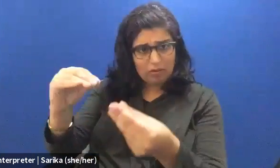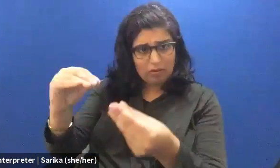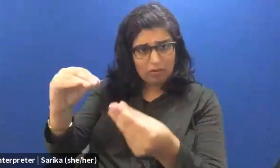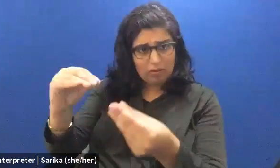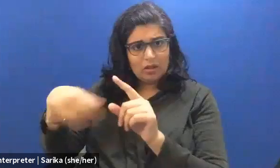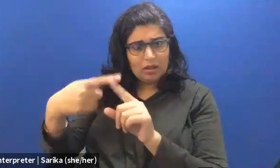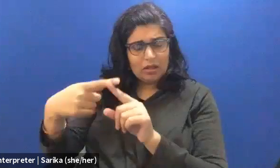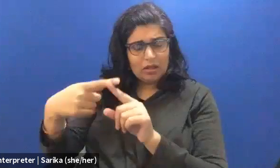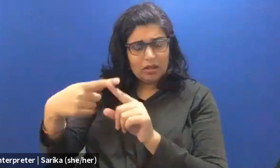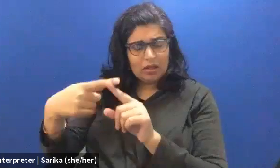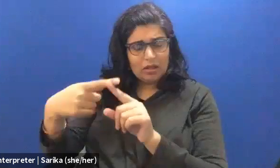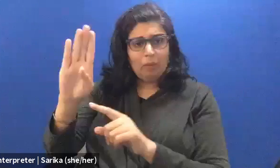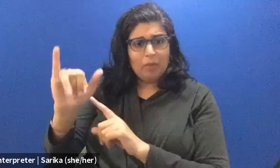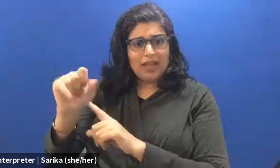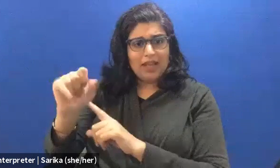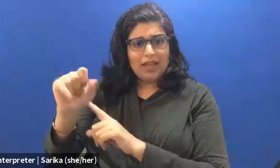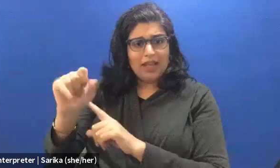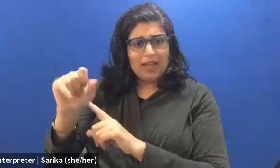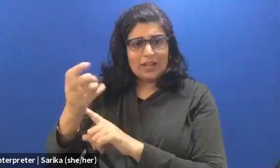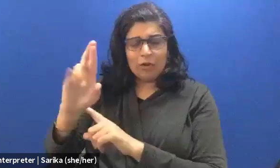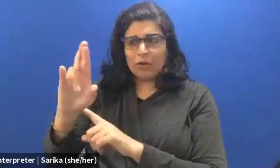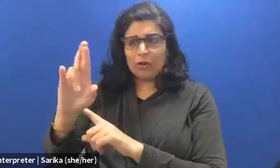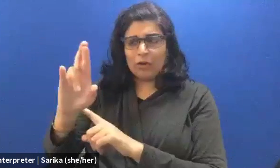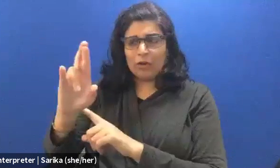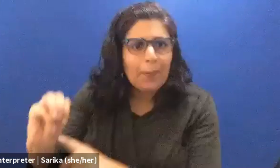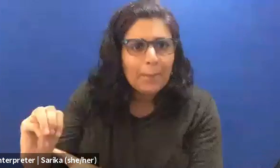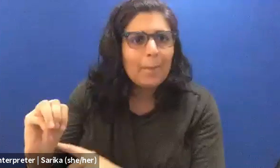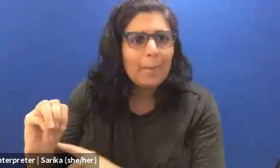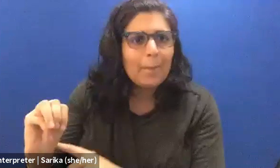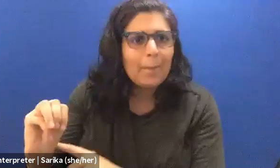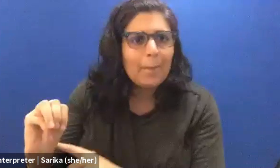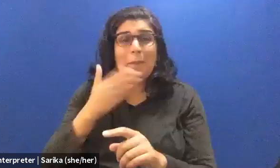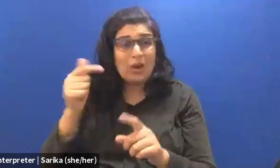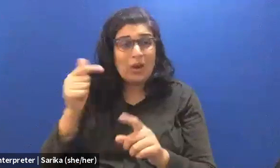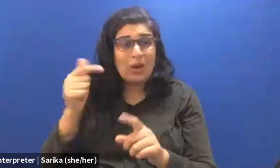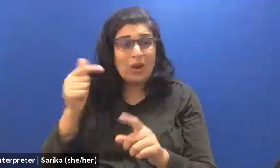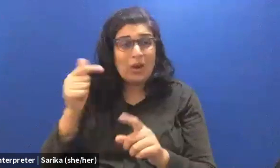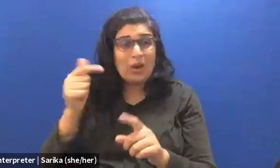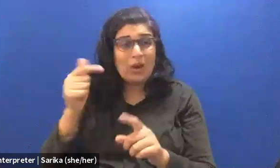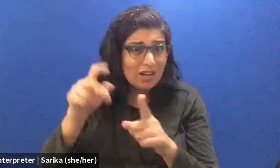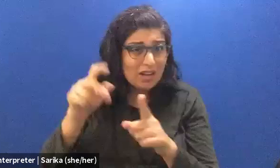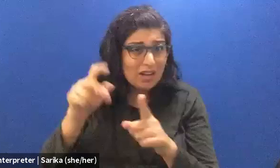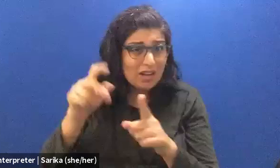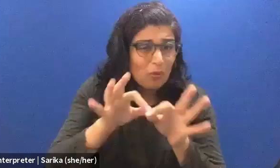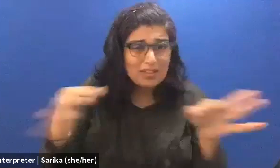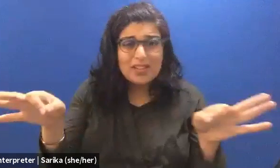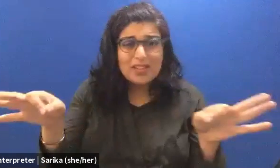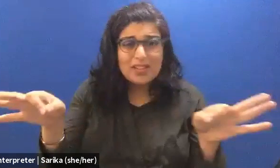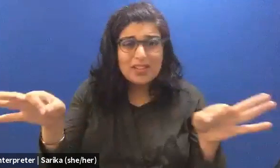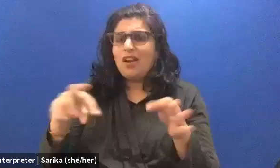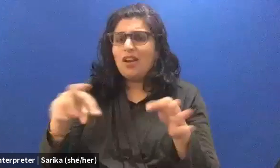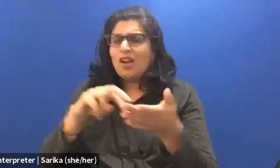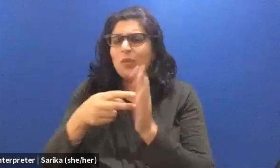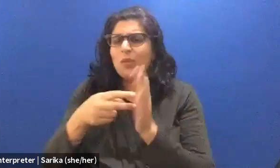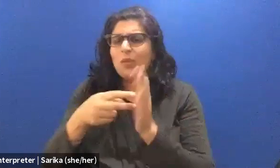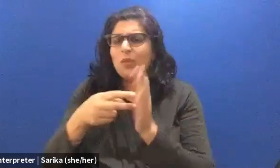is bystanderism and is there better language to use for that? Or what does that mean to you?